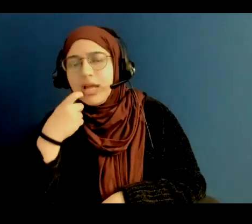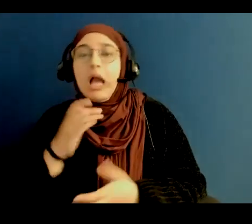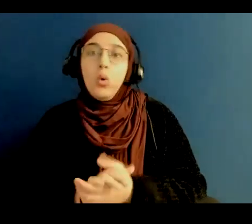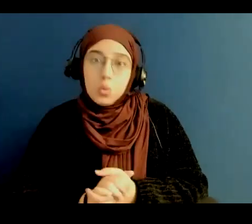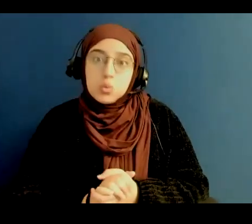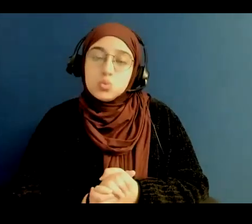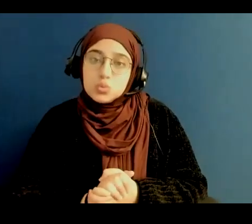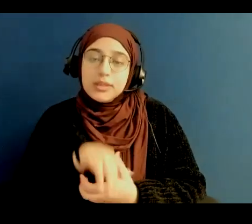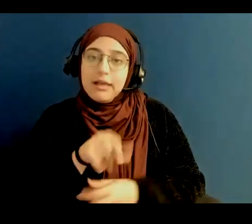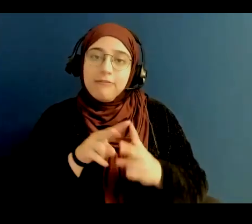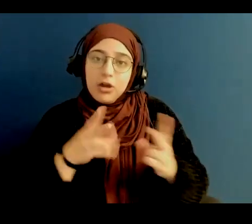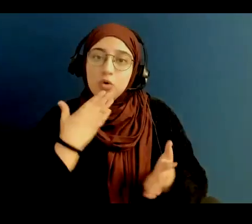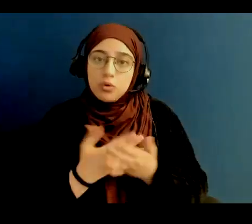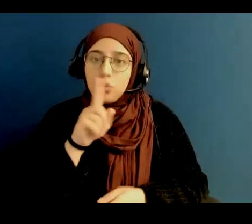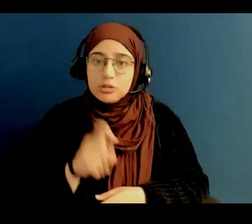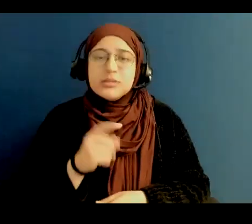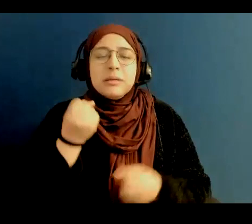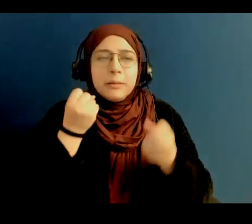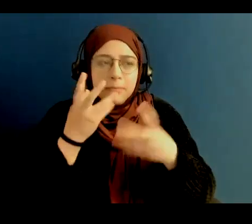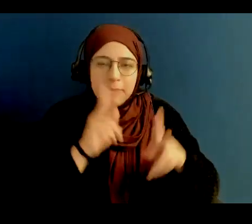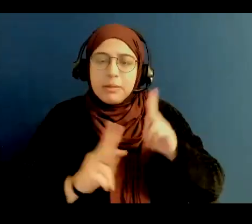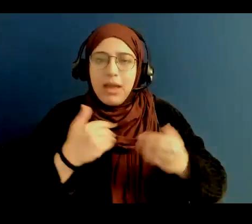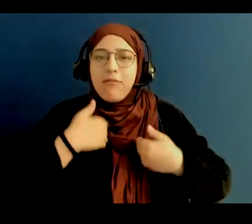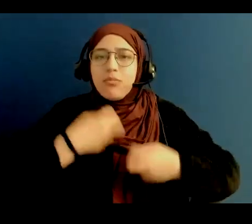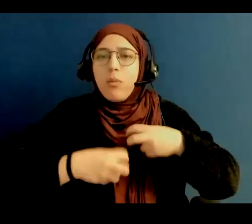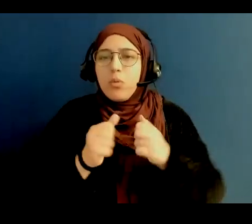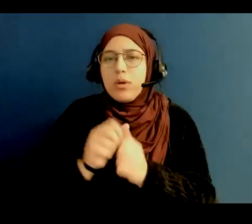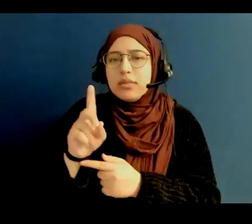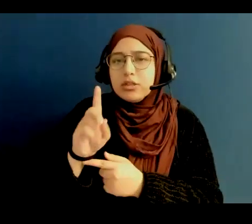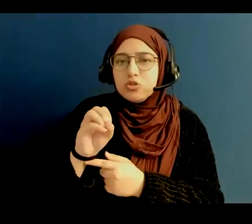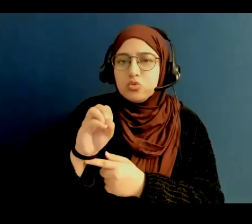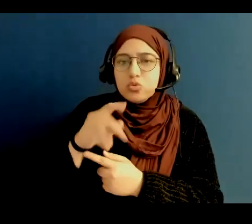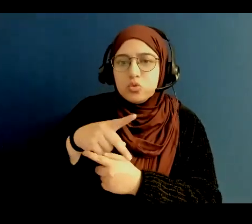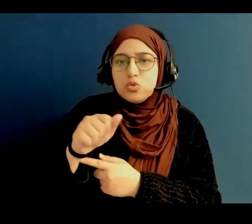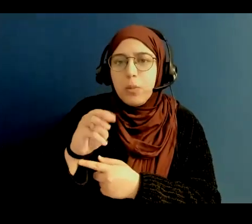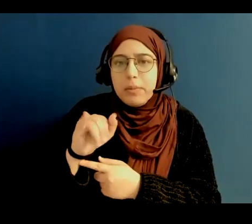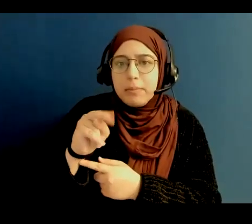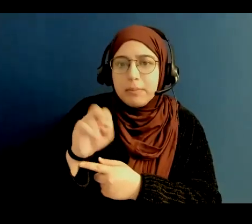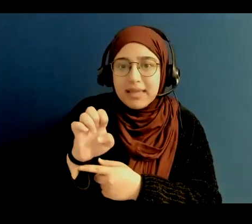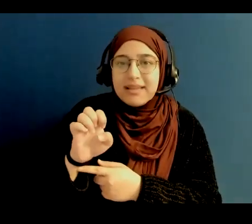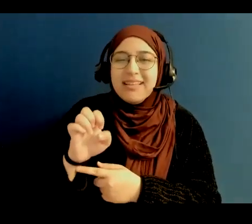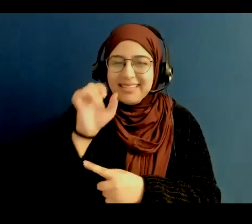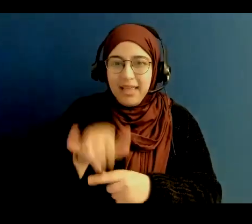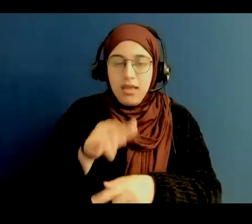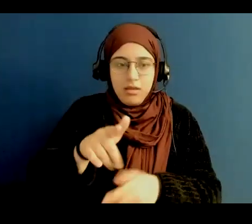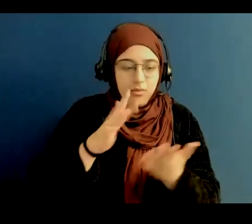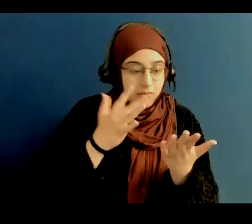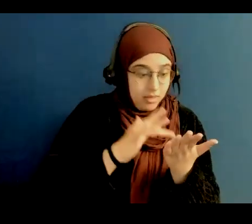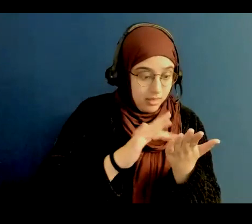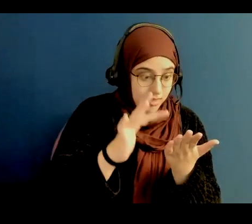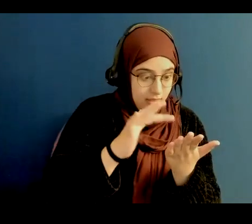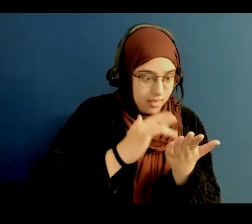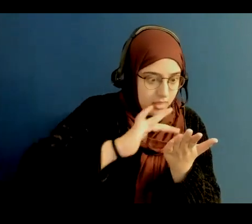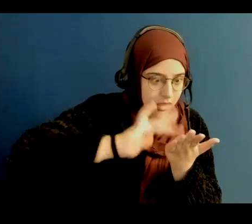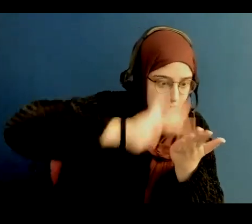question. Many people have this problem with dopamine, and that's because every time you swipe up, you just want to swipe and swipe and swipe and swipe. I